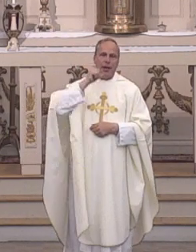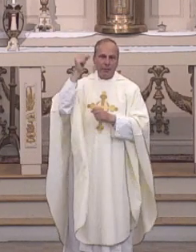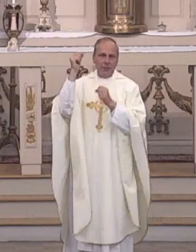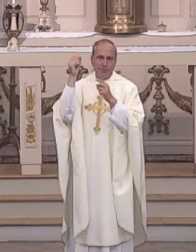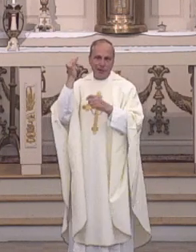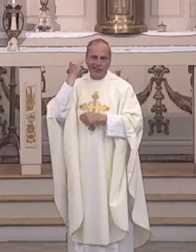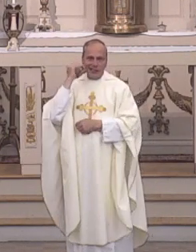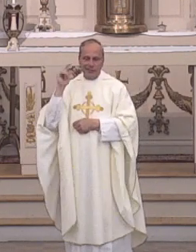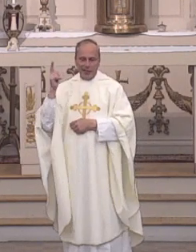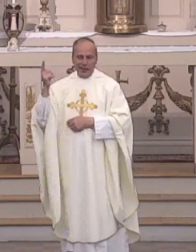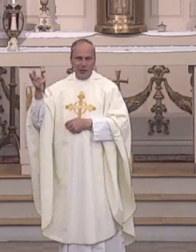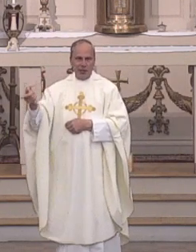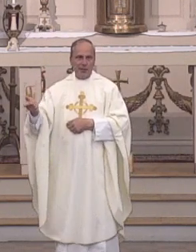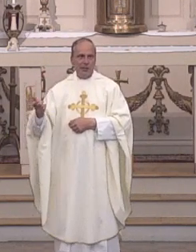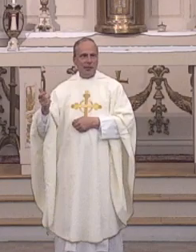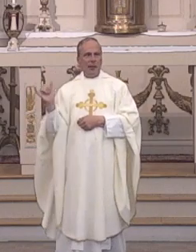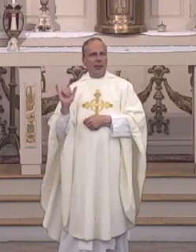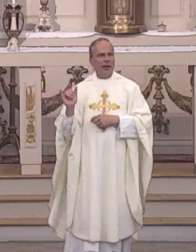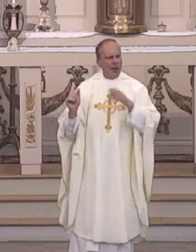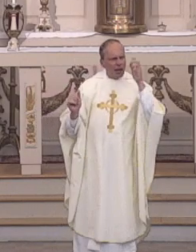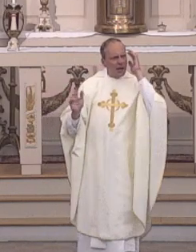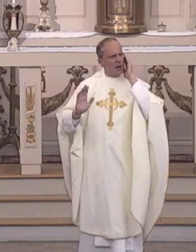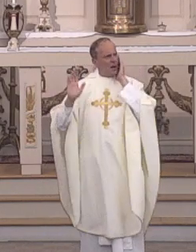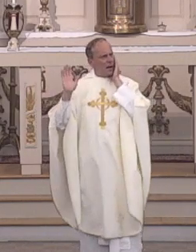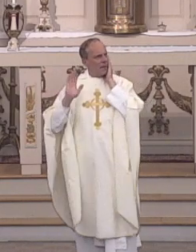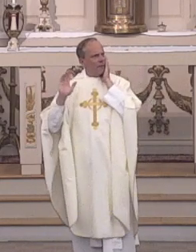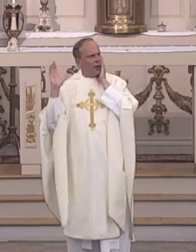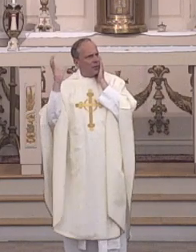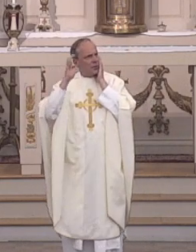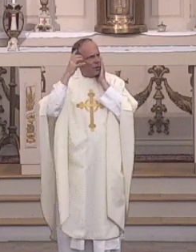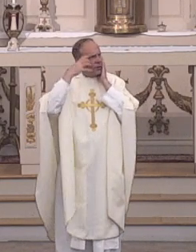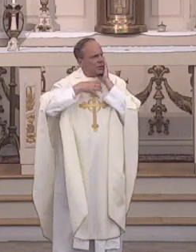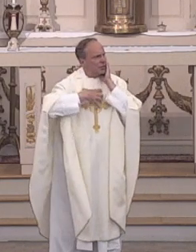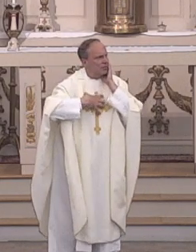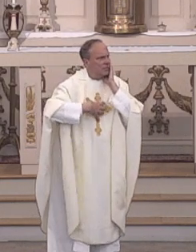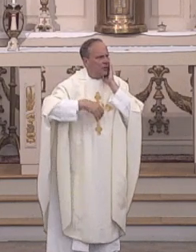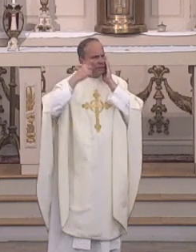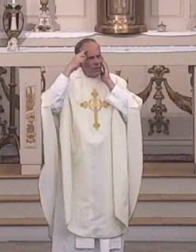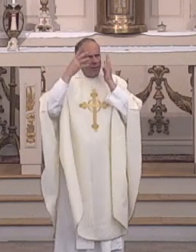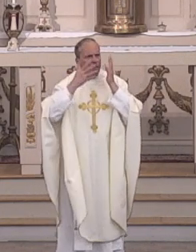course, because he does have many problems. And I wouldn't be surprised if later